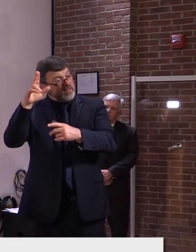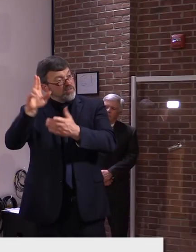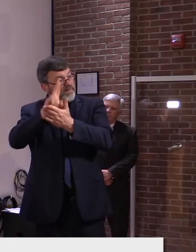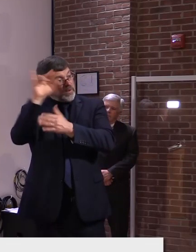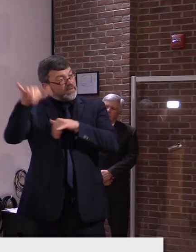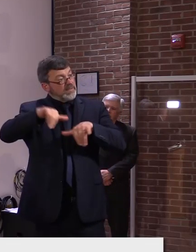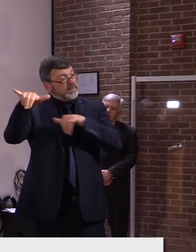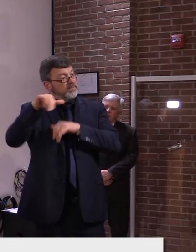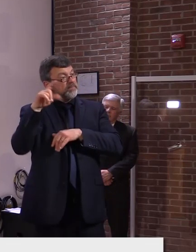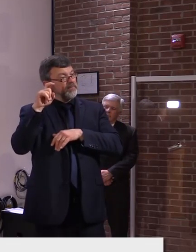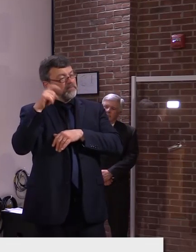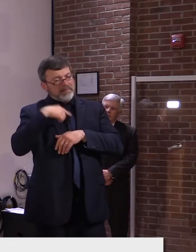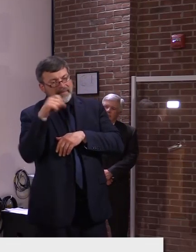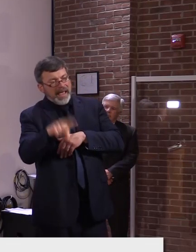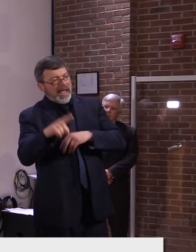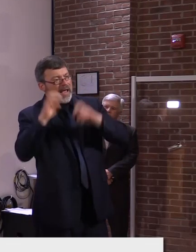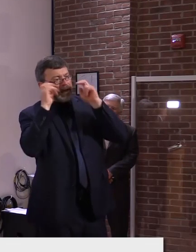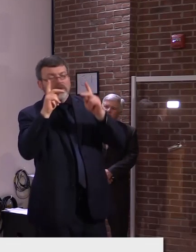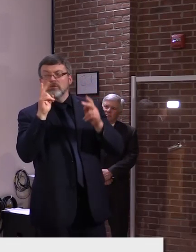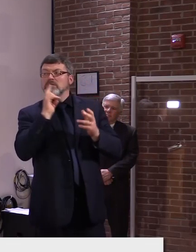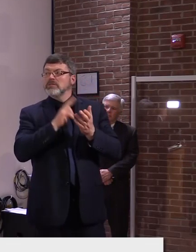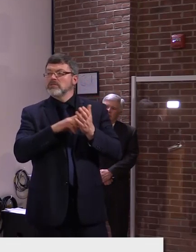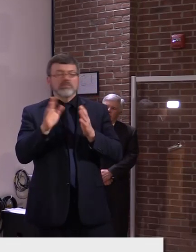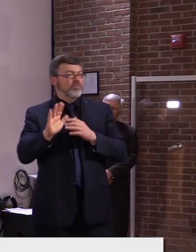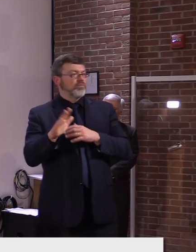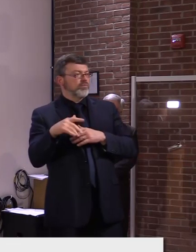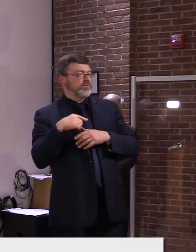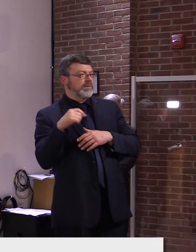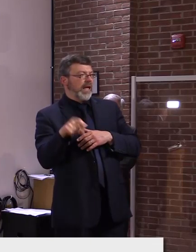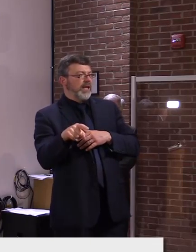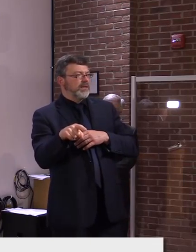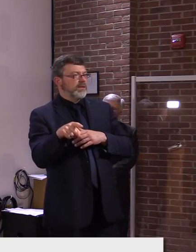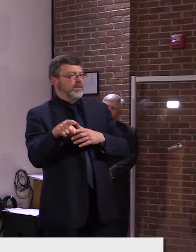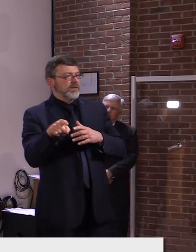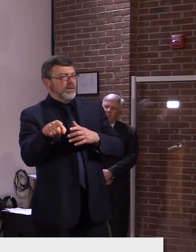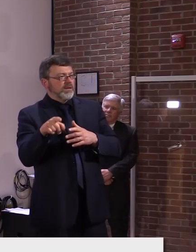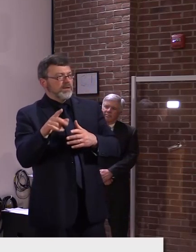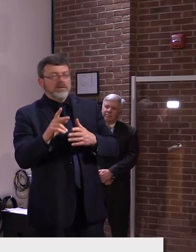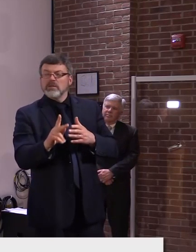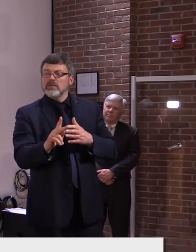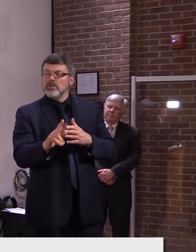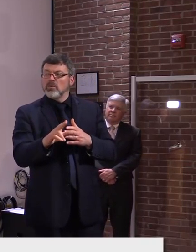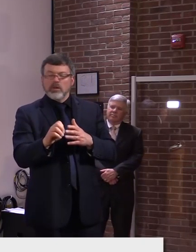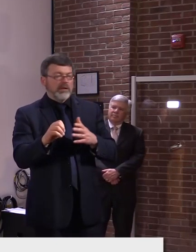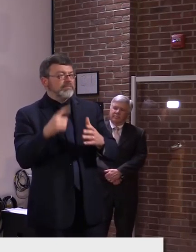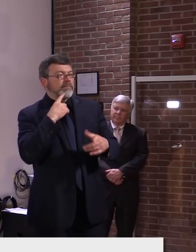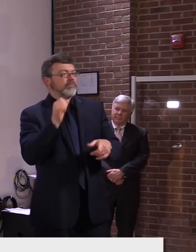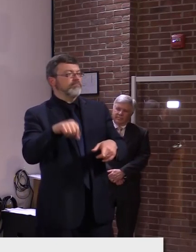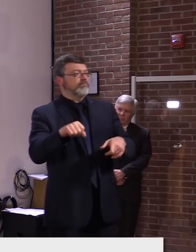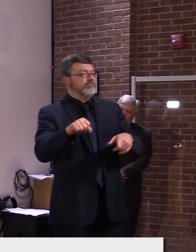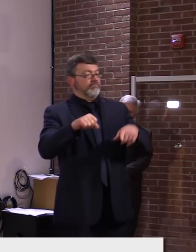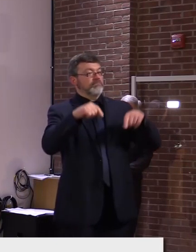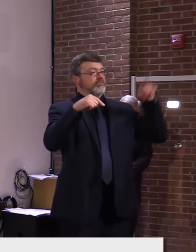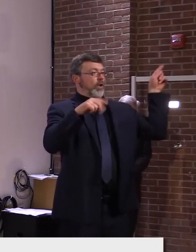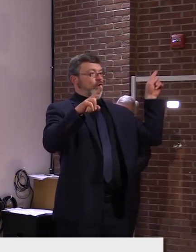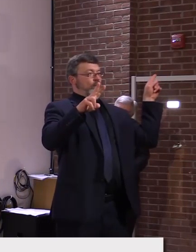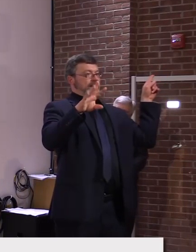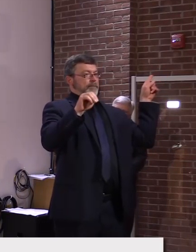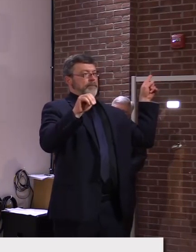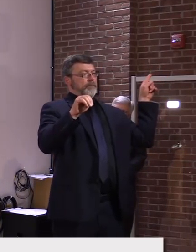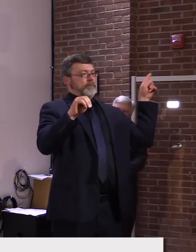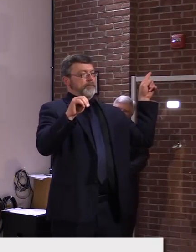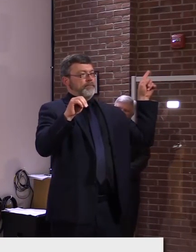Yes. Yeah. With the K-12 and also the state colleges and UVM. Yeah. UVM, I believe, has already